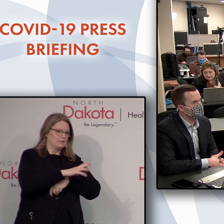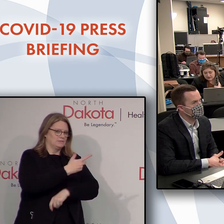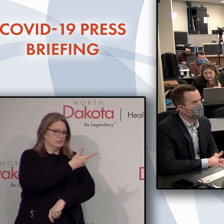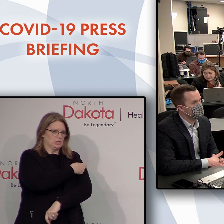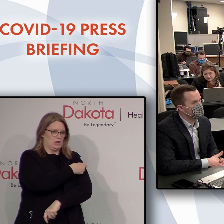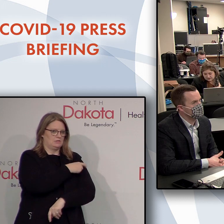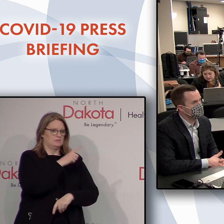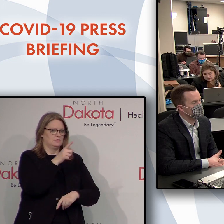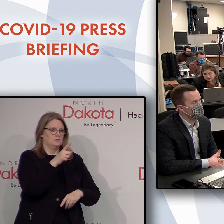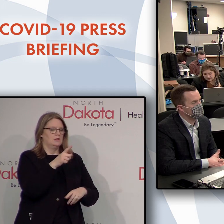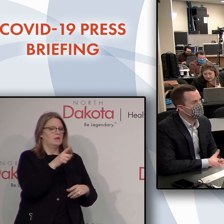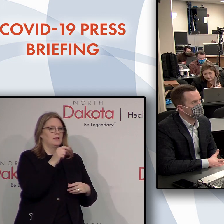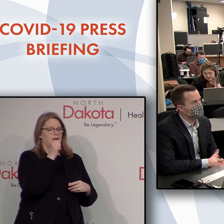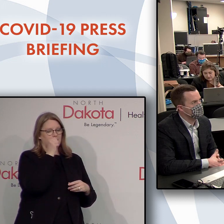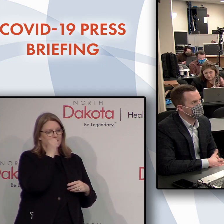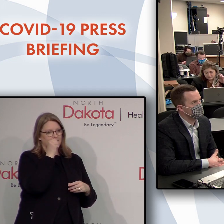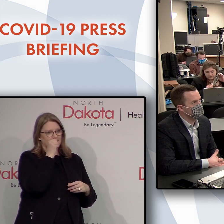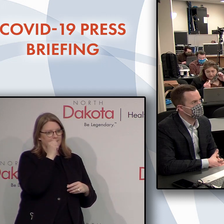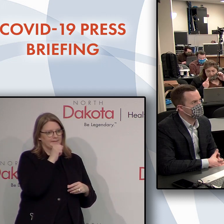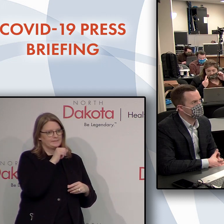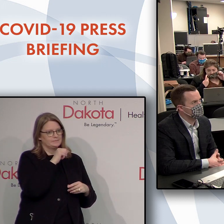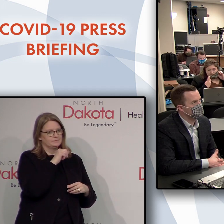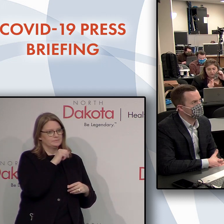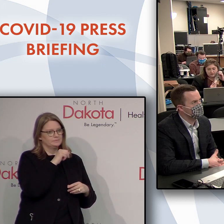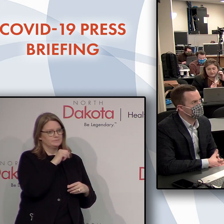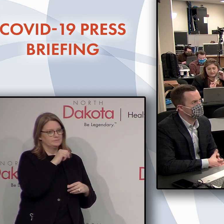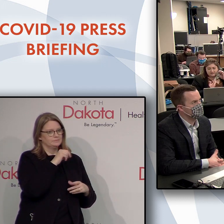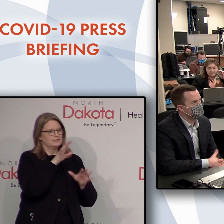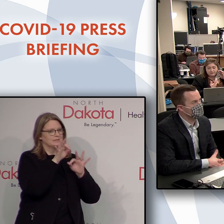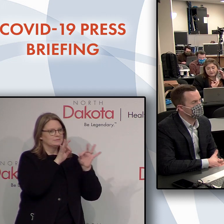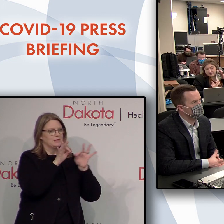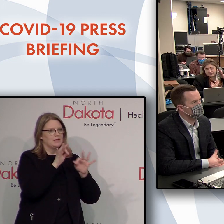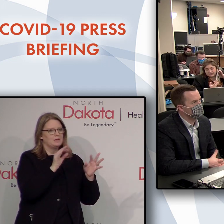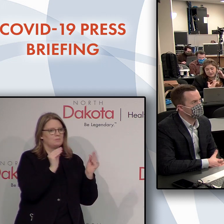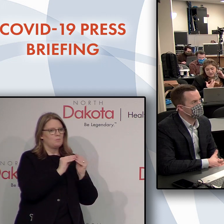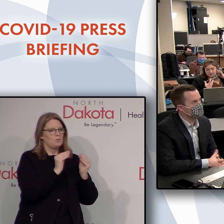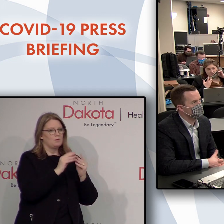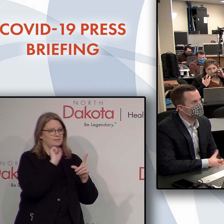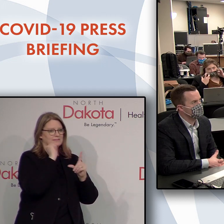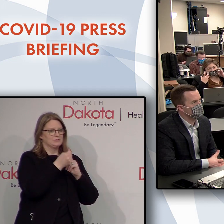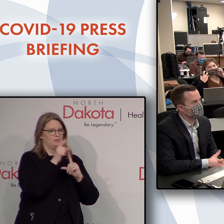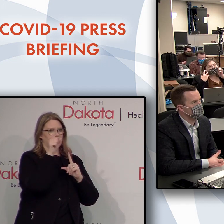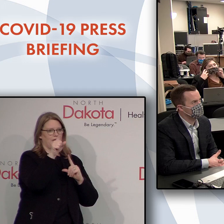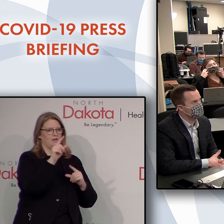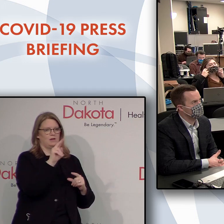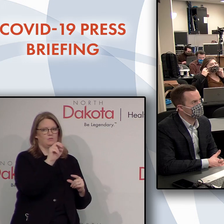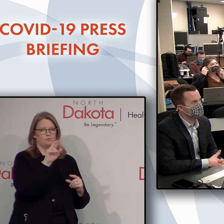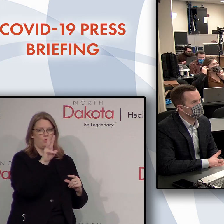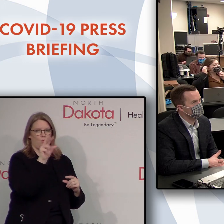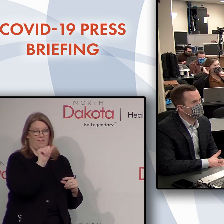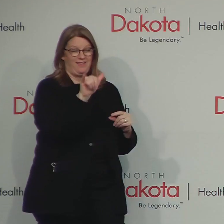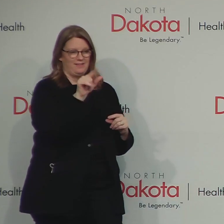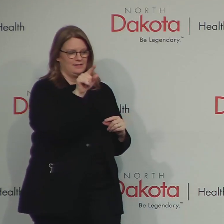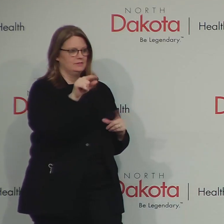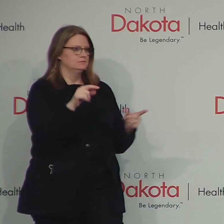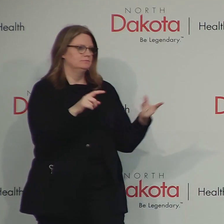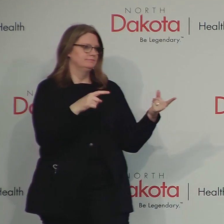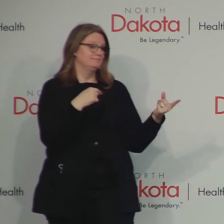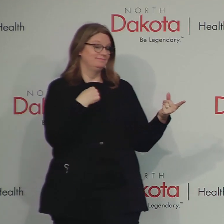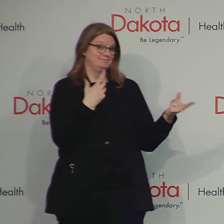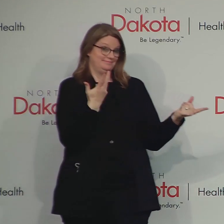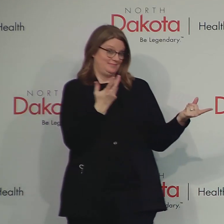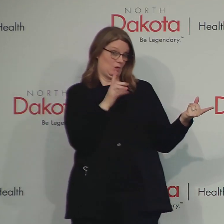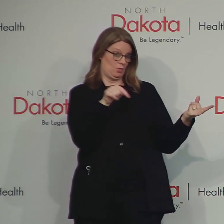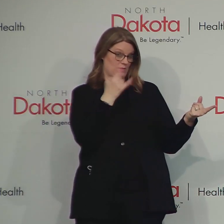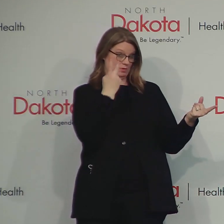health officials, can you tell us more about this situation, if you know? I can only say